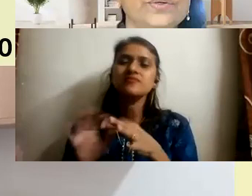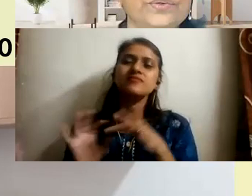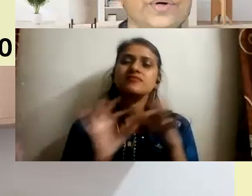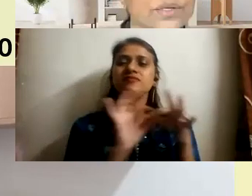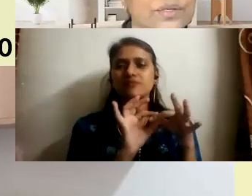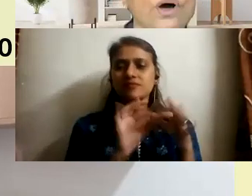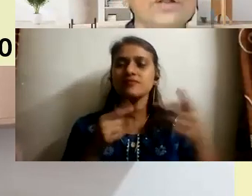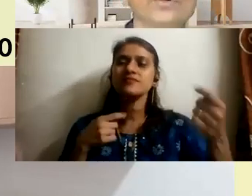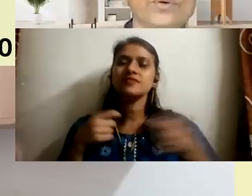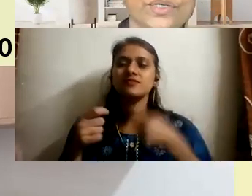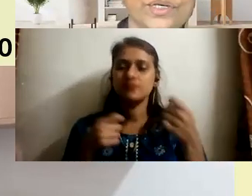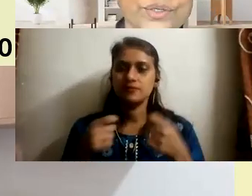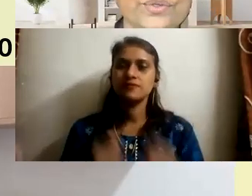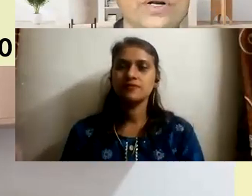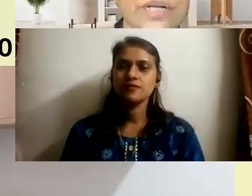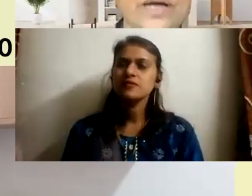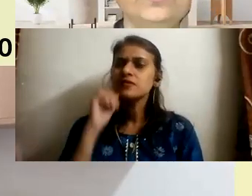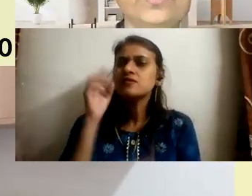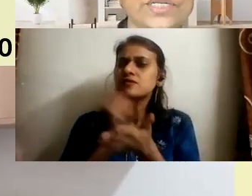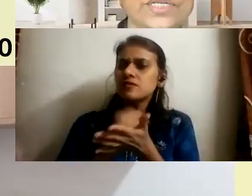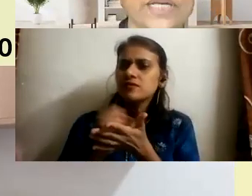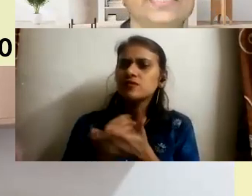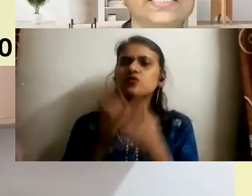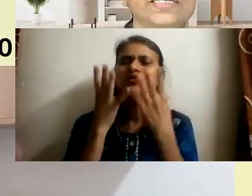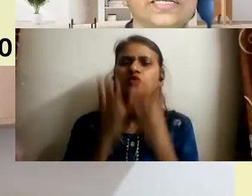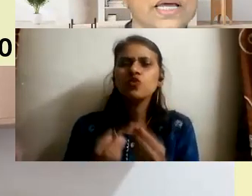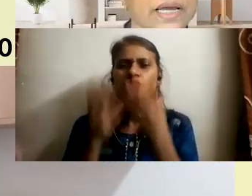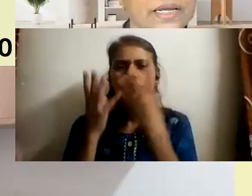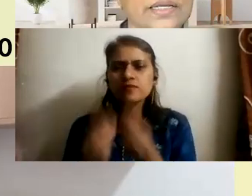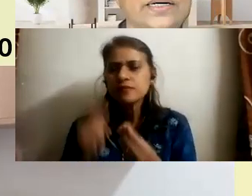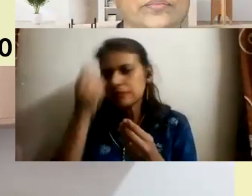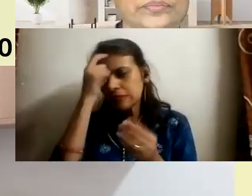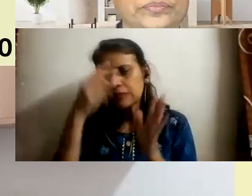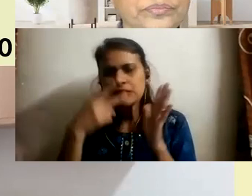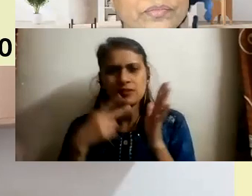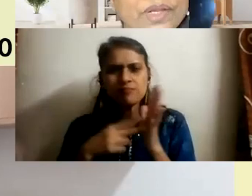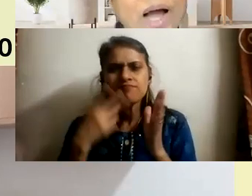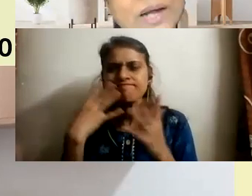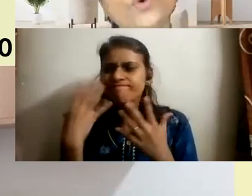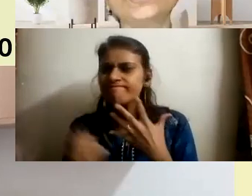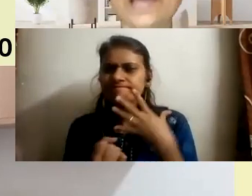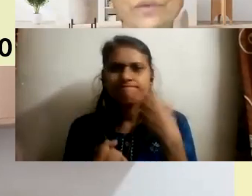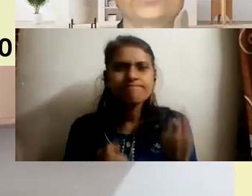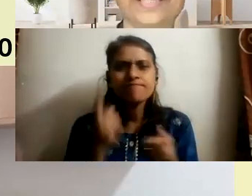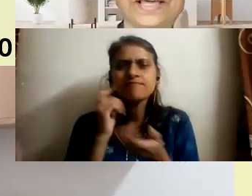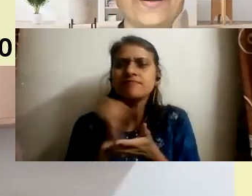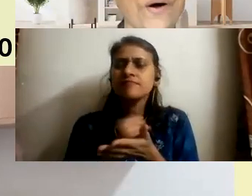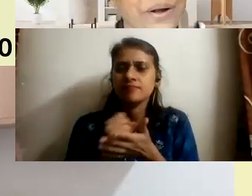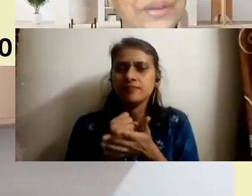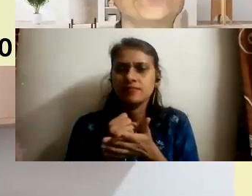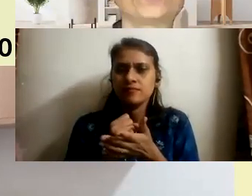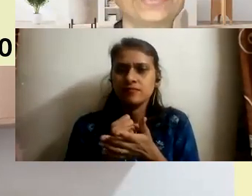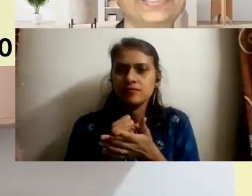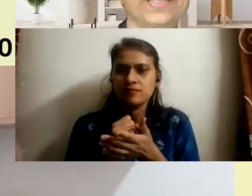trying to solve those issues or take up those challenges in the unknowingly, I would say,